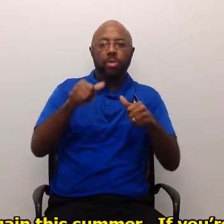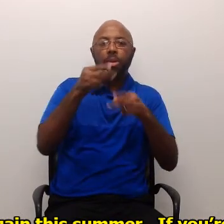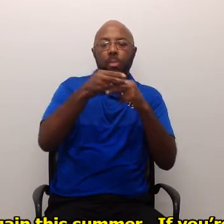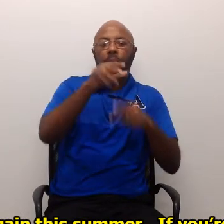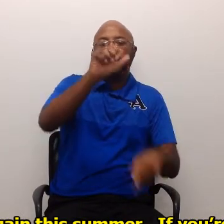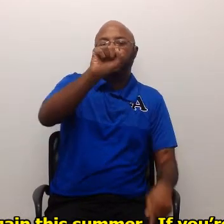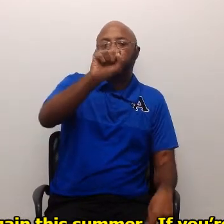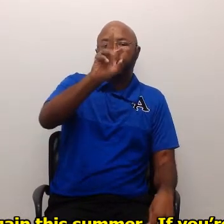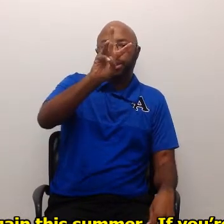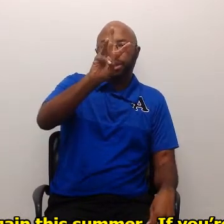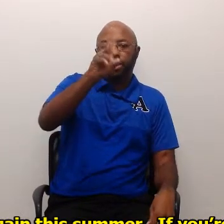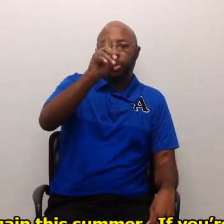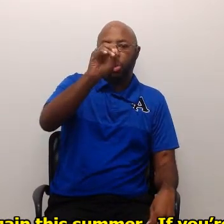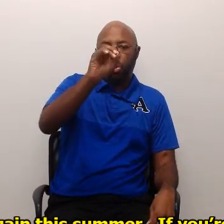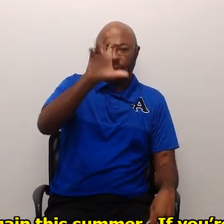joining us, look up